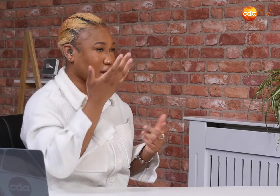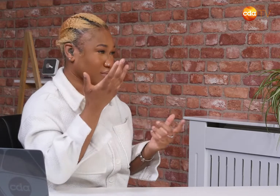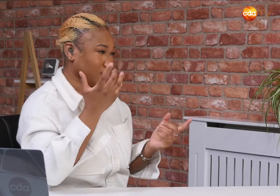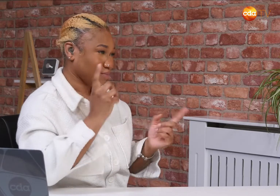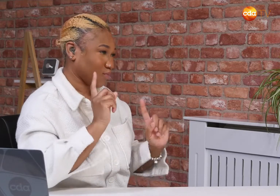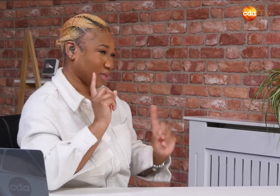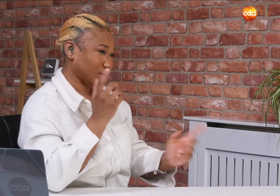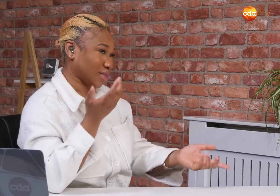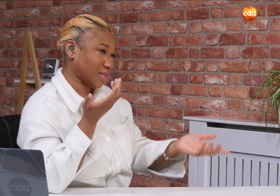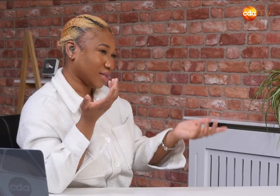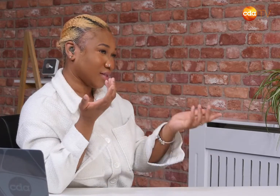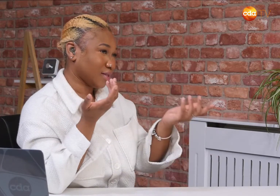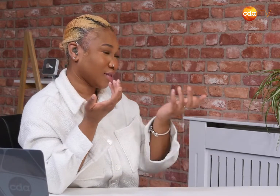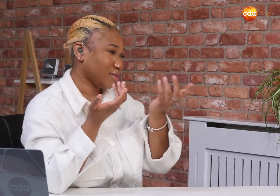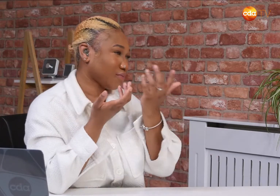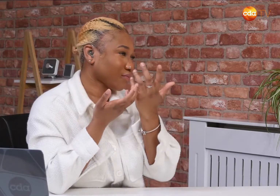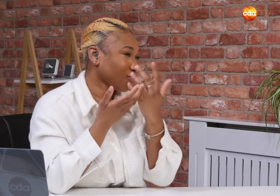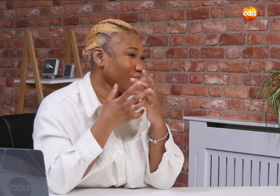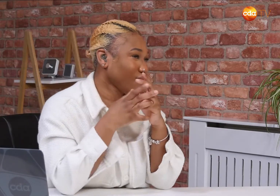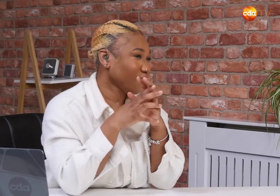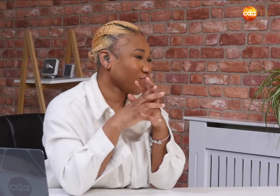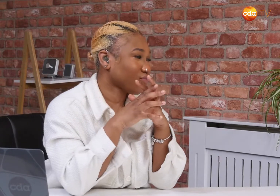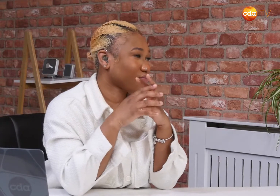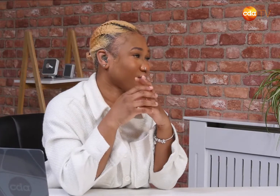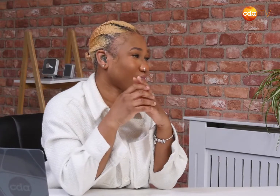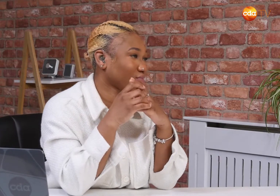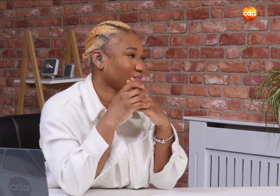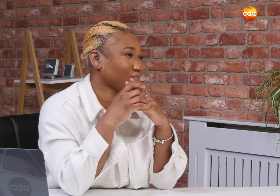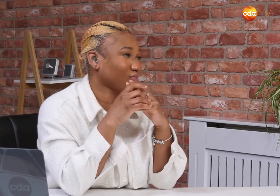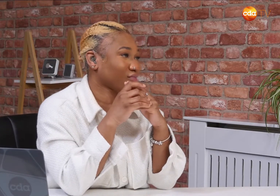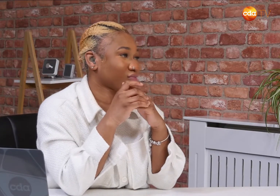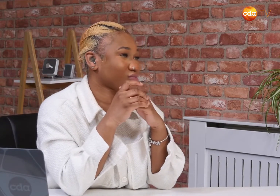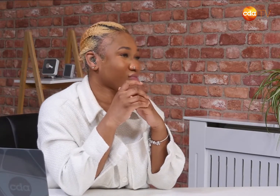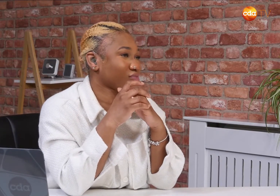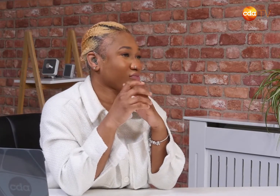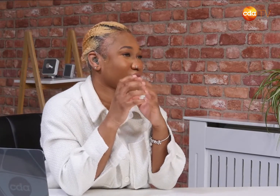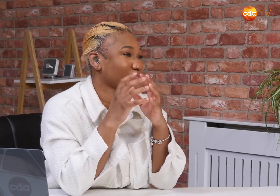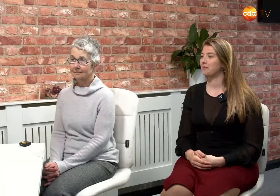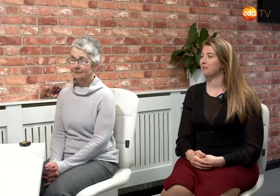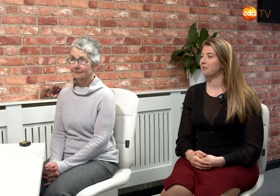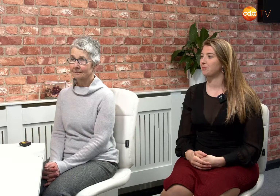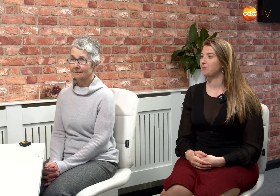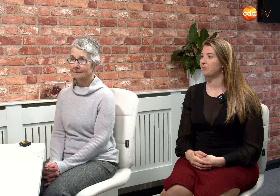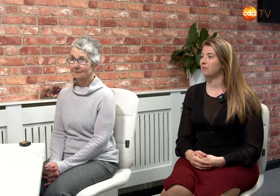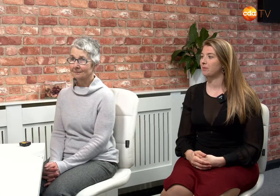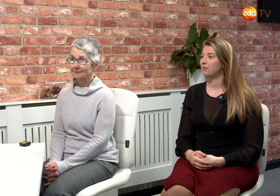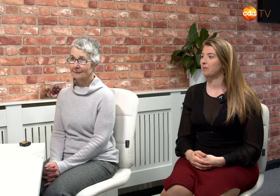So what do you think we can do in raising awareness about miscarriages for the future?